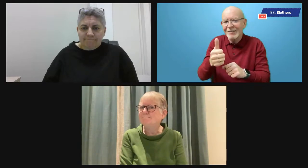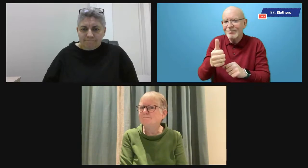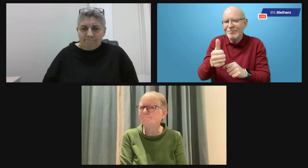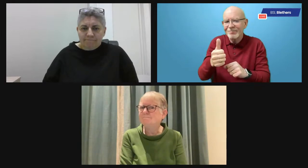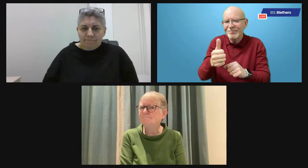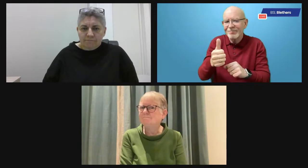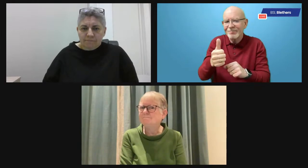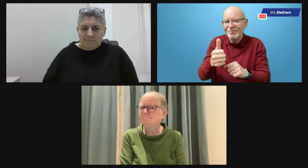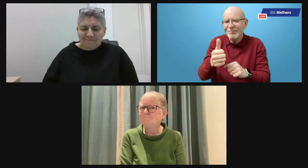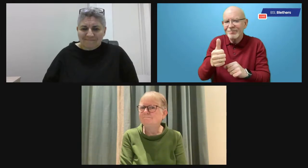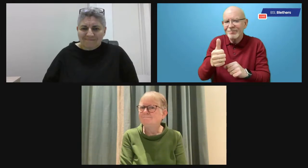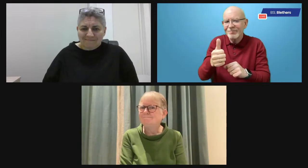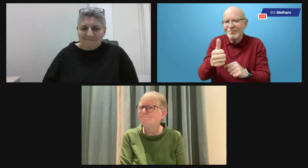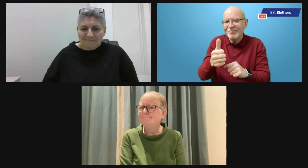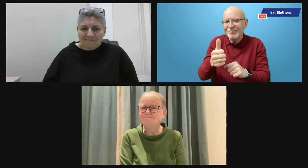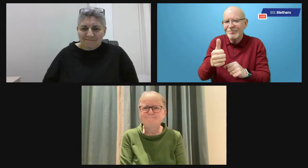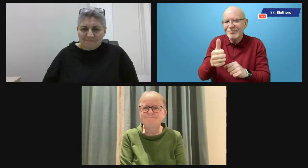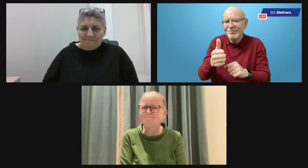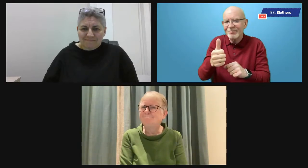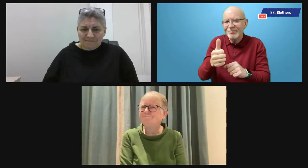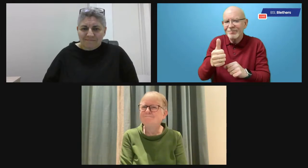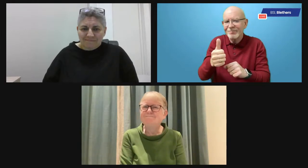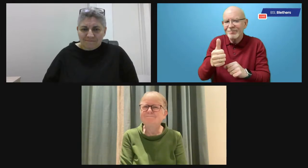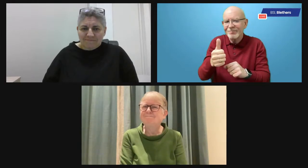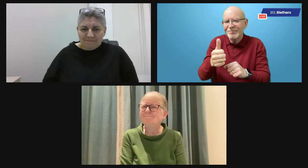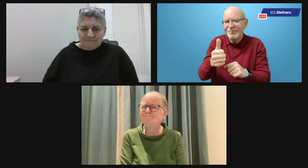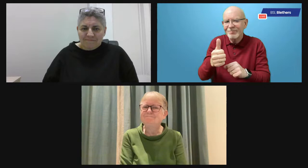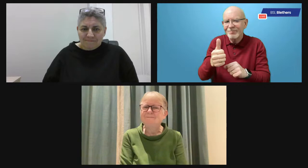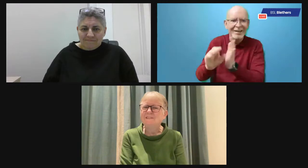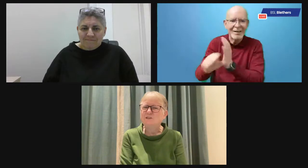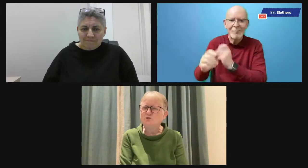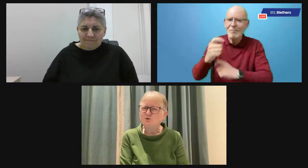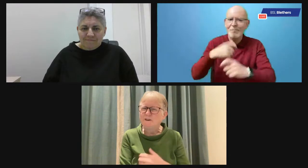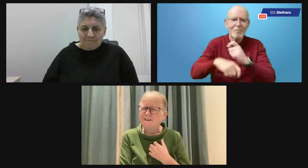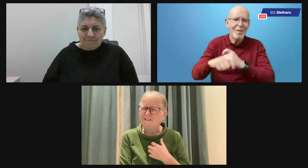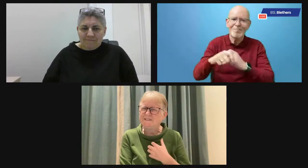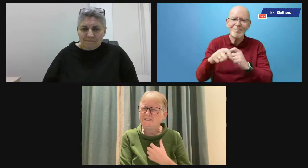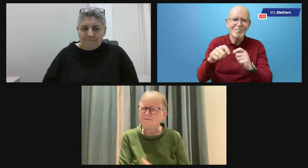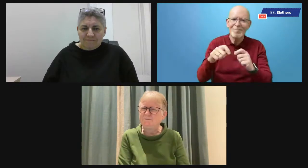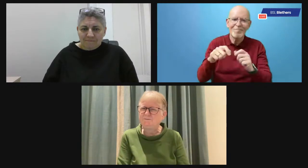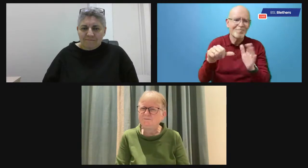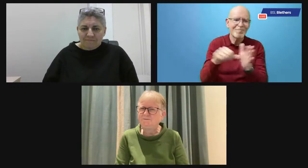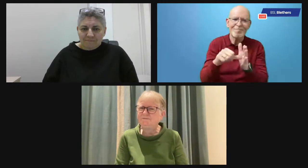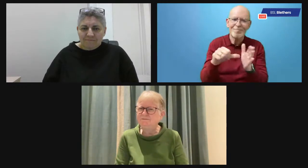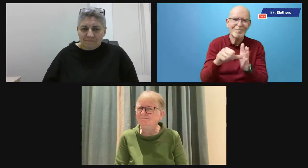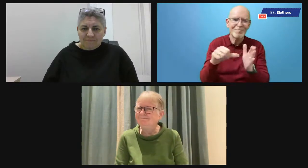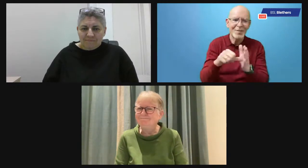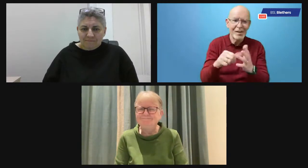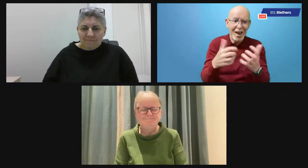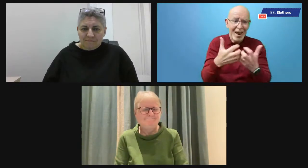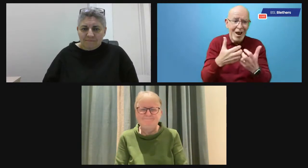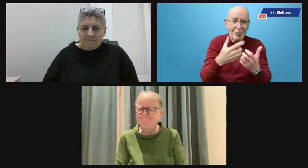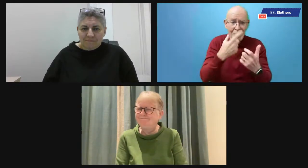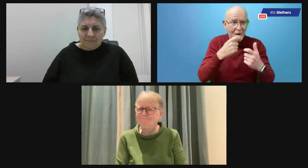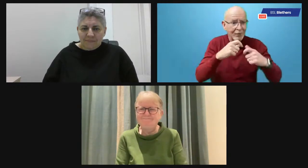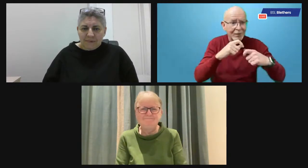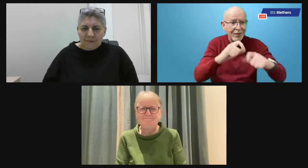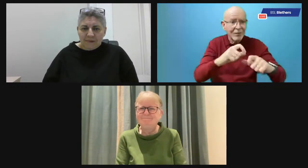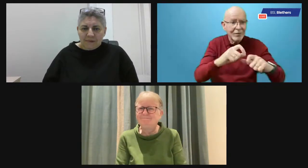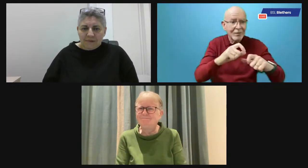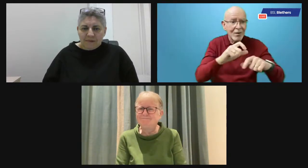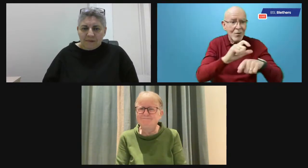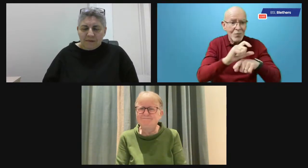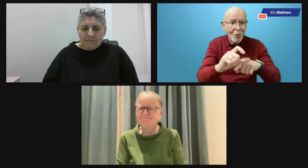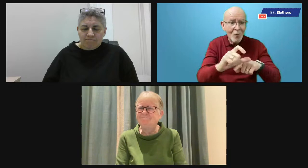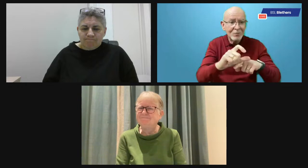there, because we had that secure government funding. But after that period, what happened was it became more difficult and